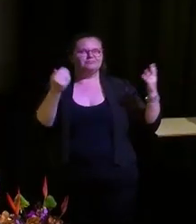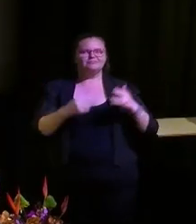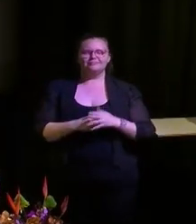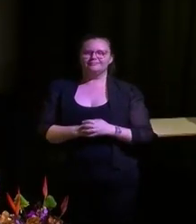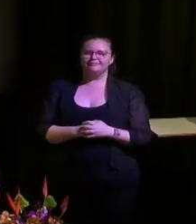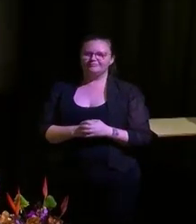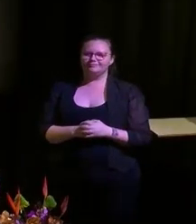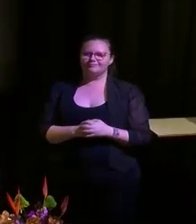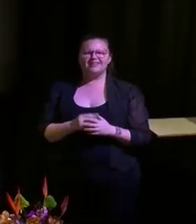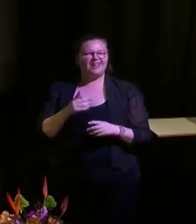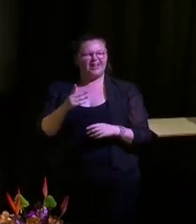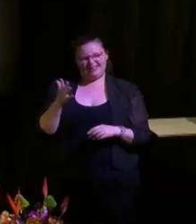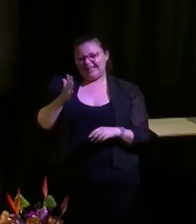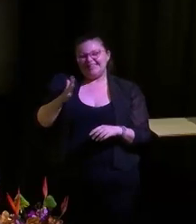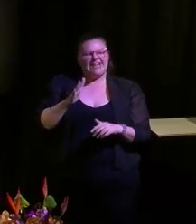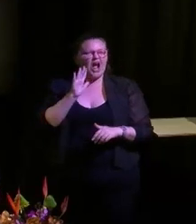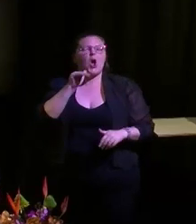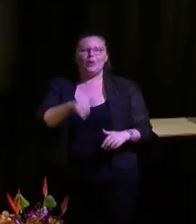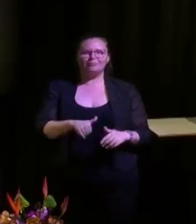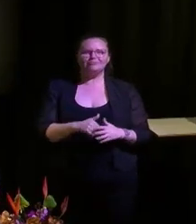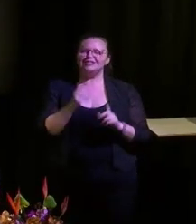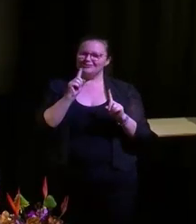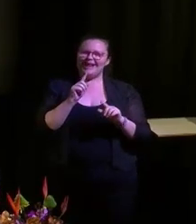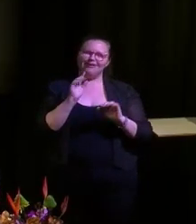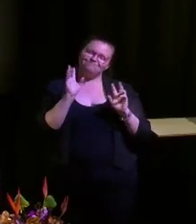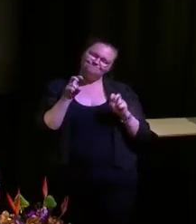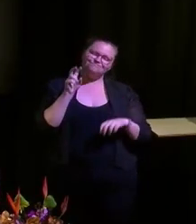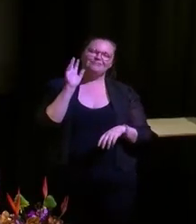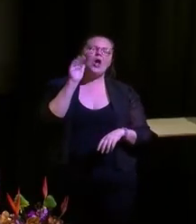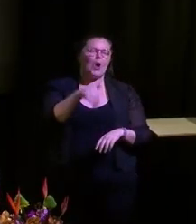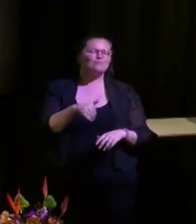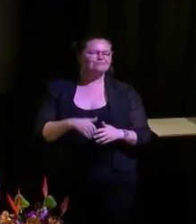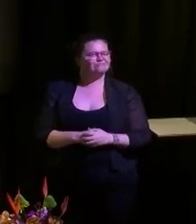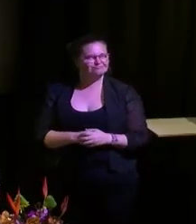of, like, they needed a home. Mm. Yeah. So now they're home.